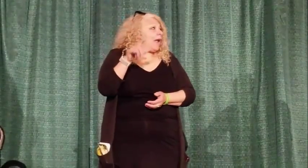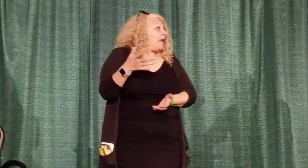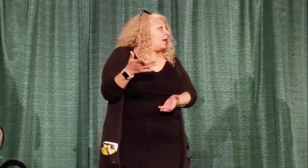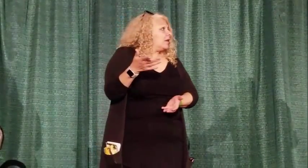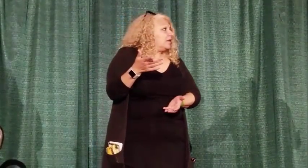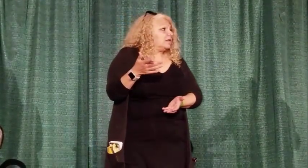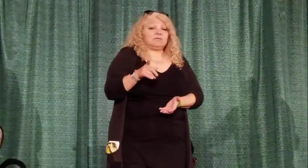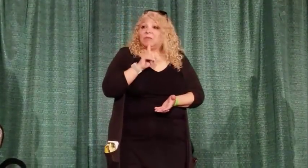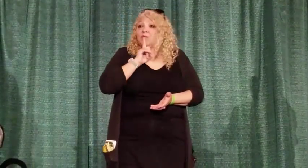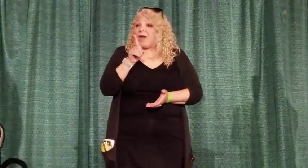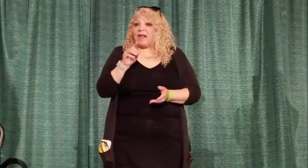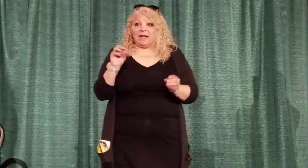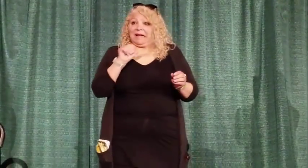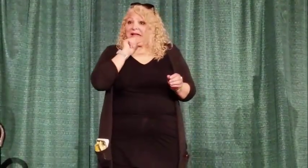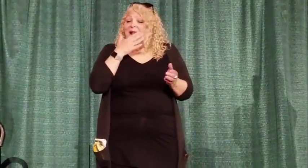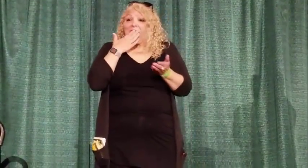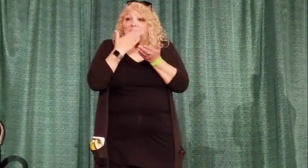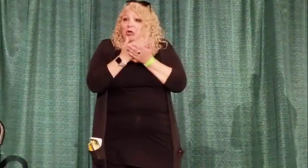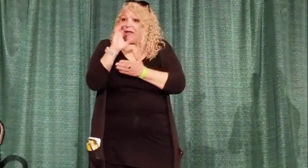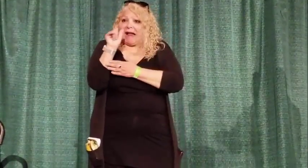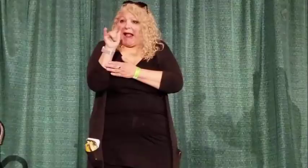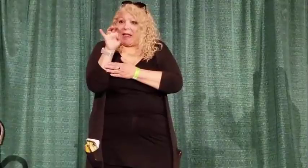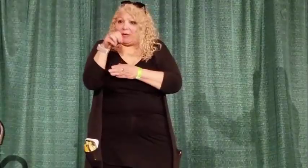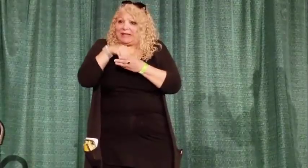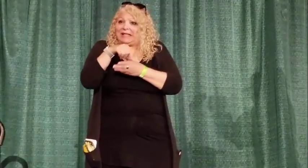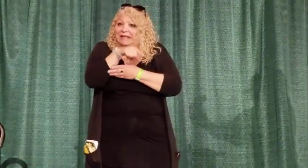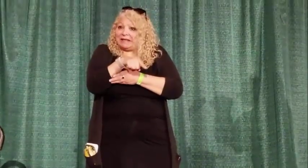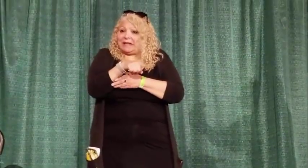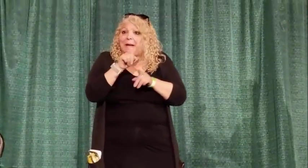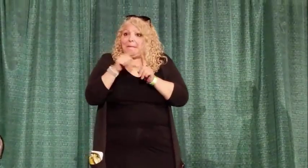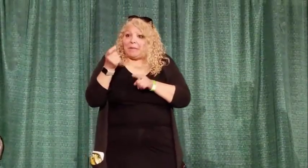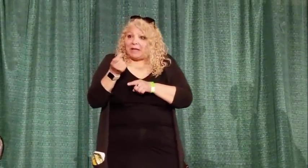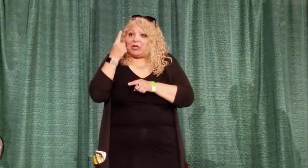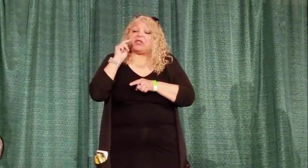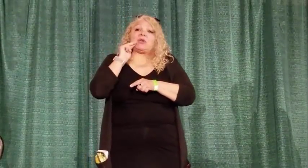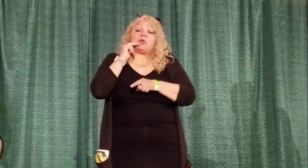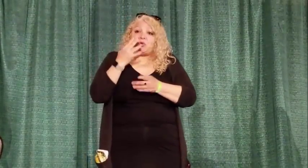Right. No significant nutrient. They're both rich sources of macronutrients, but no significant